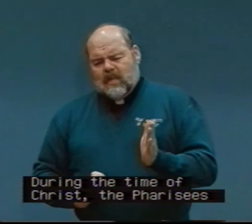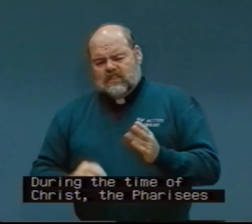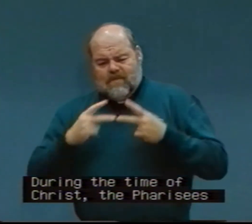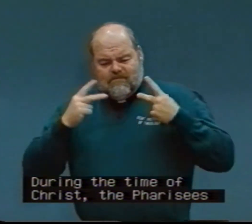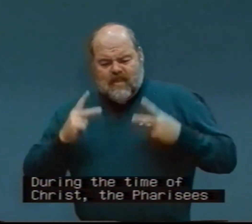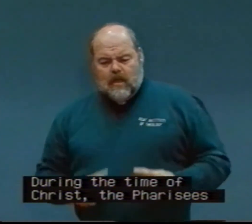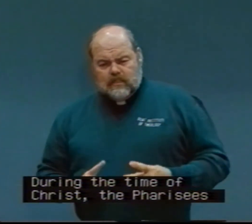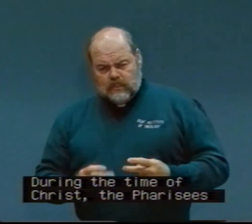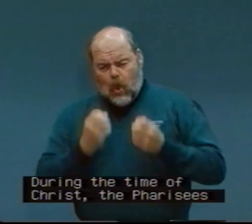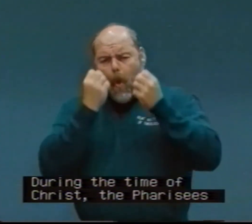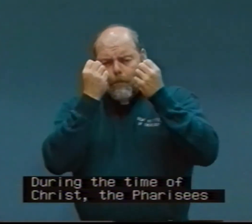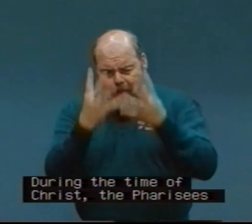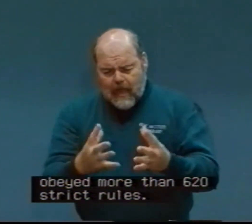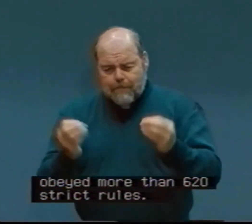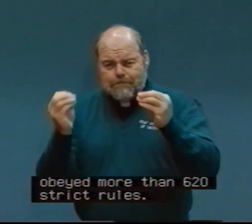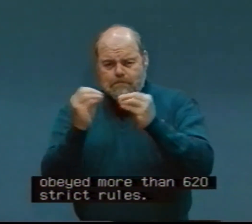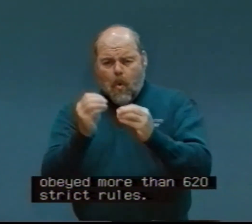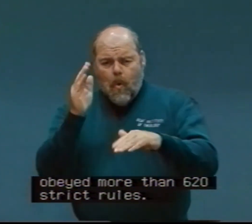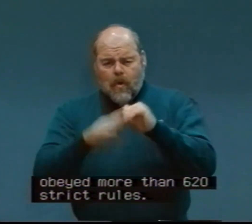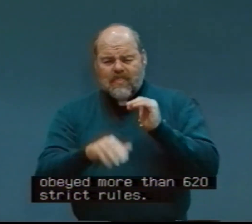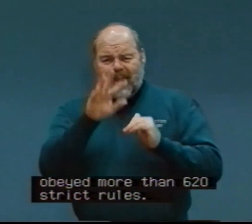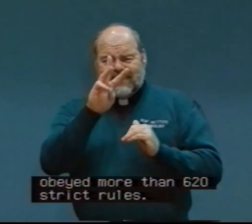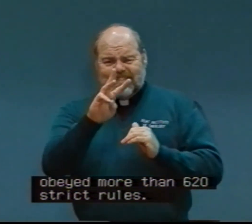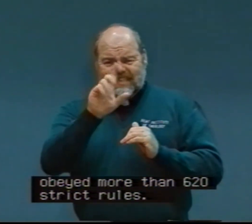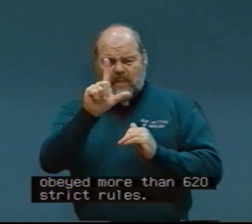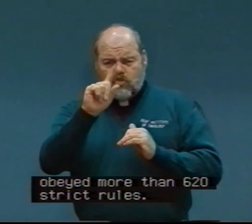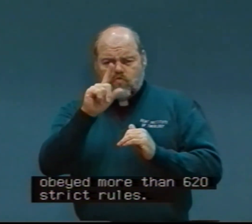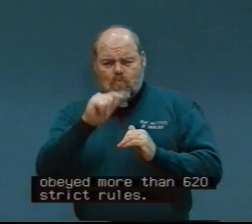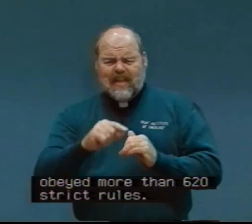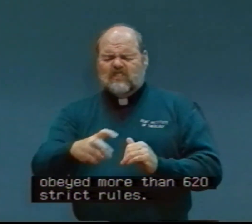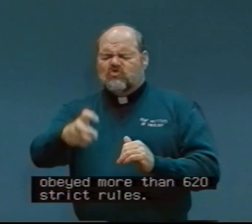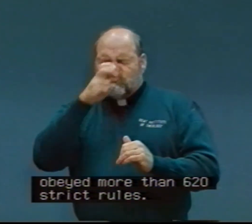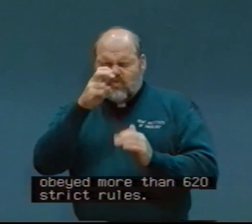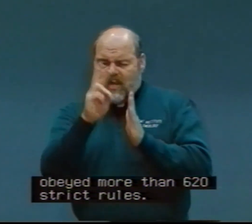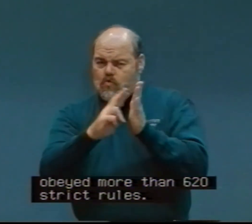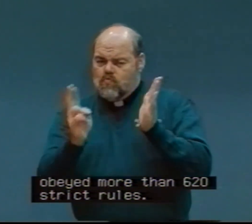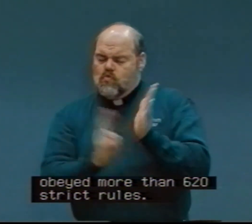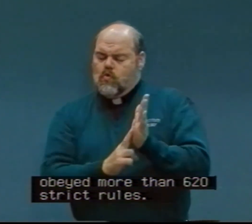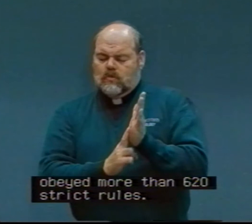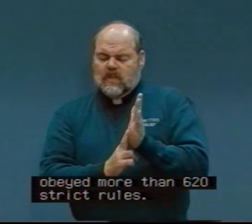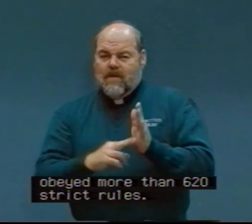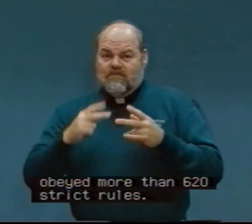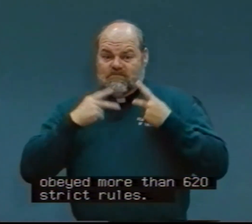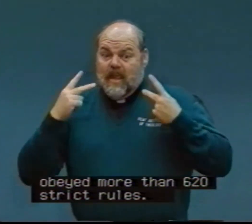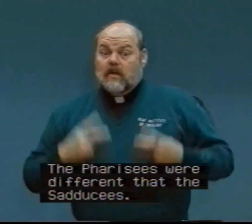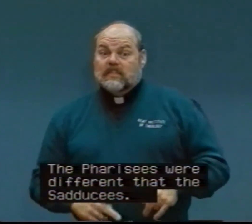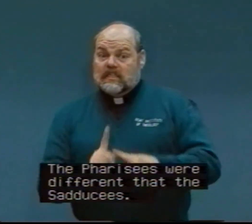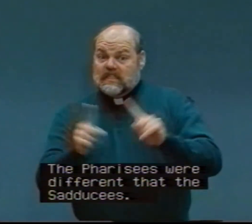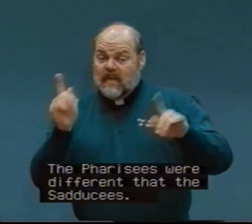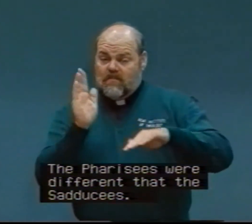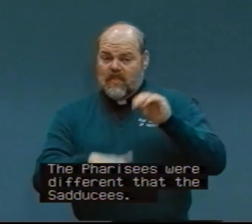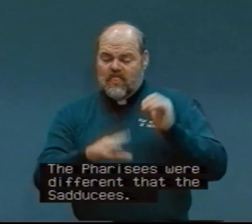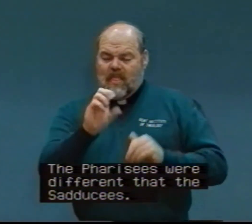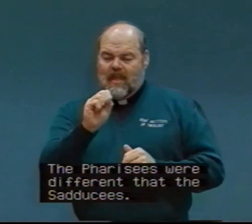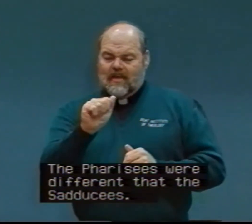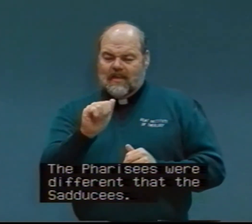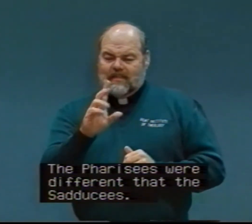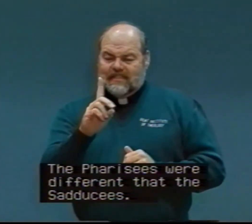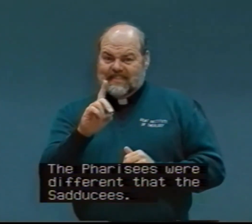During the time of Christ, the Pharisees obeyed more than 620 strict rules. The Pharisees